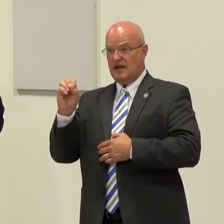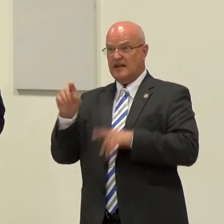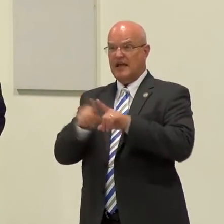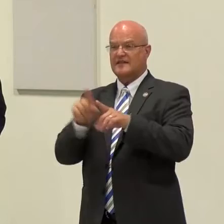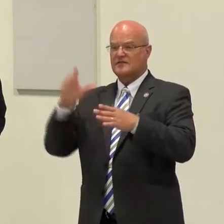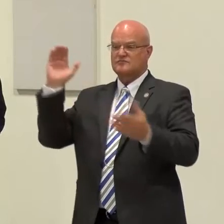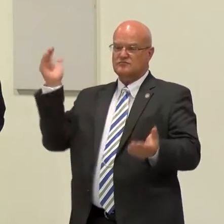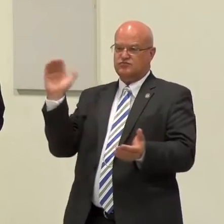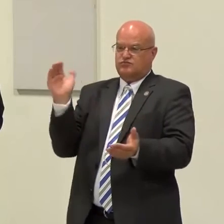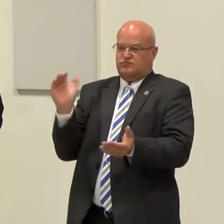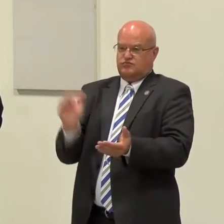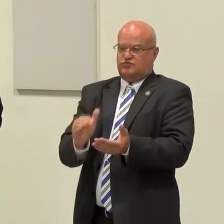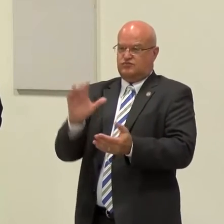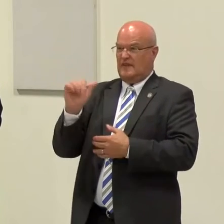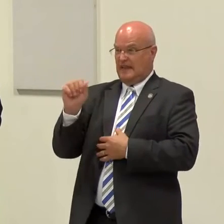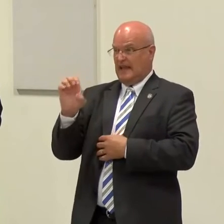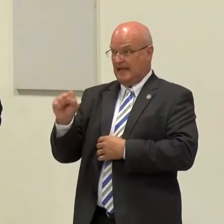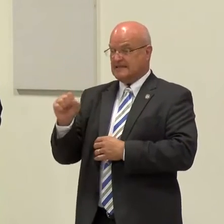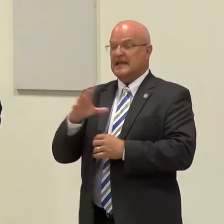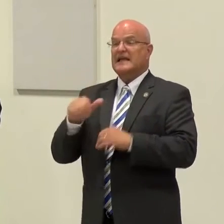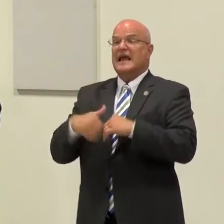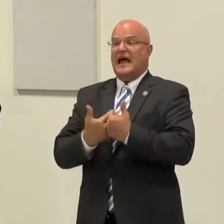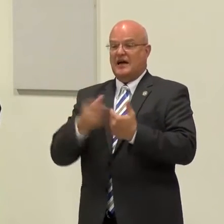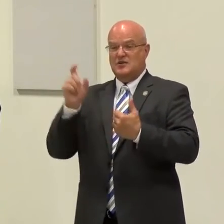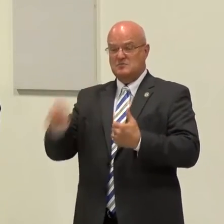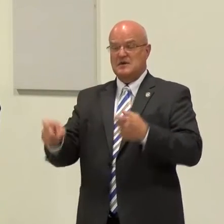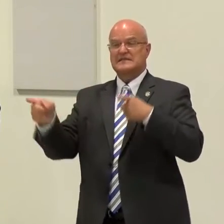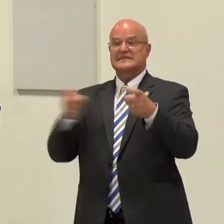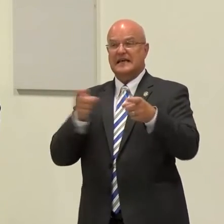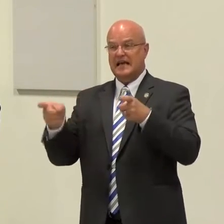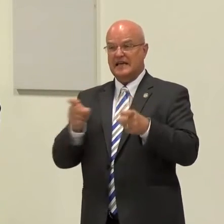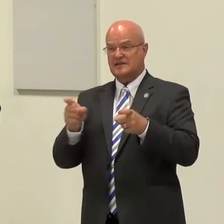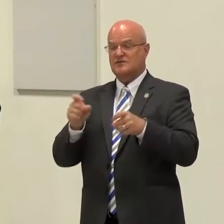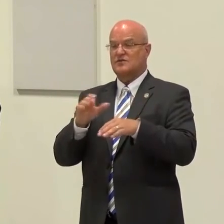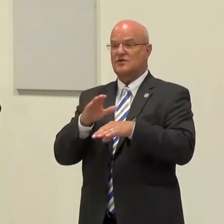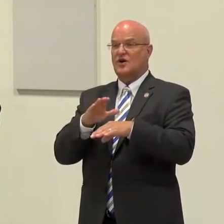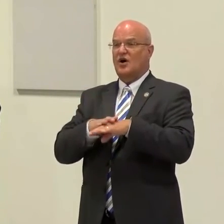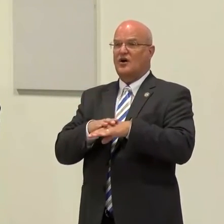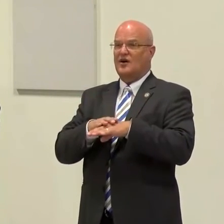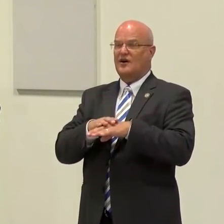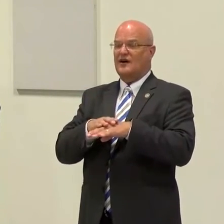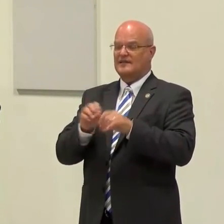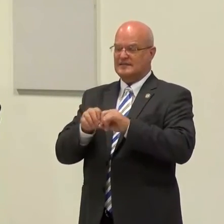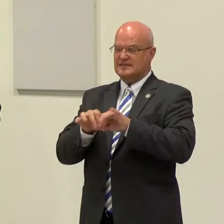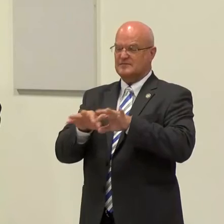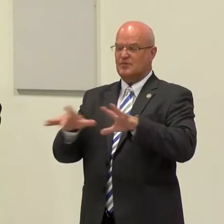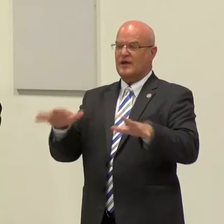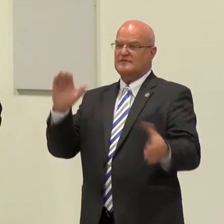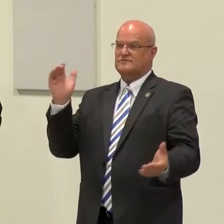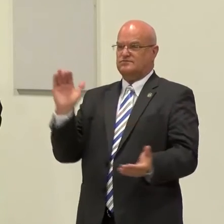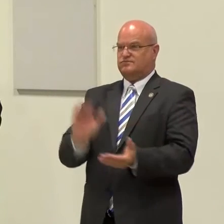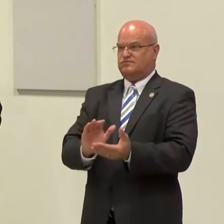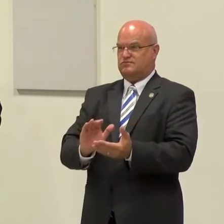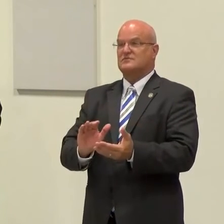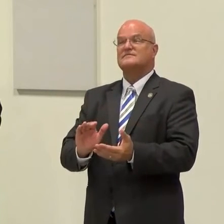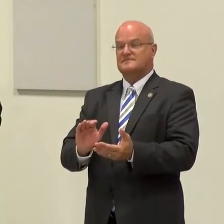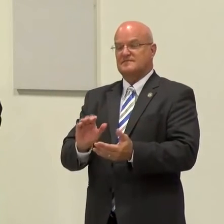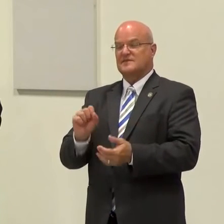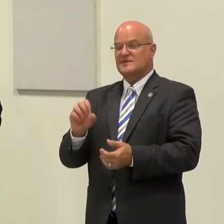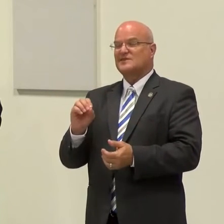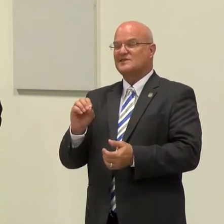the reduction of the cases and how you've got to handle on the spread of COVID-19. So